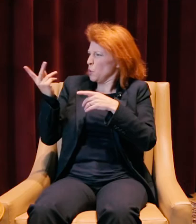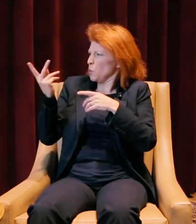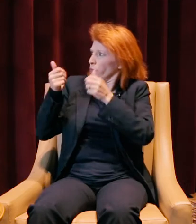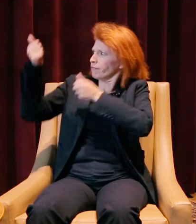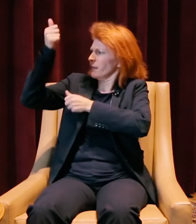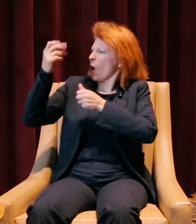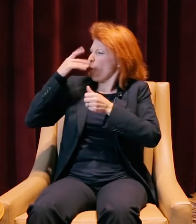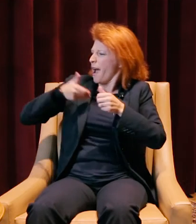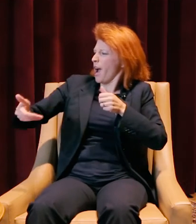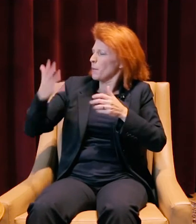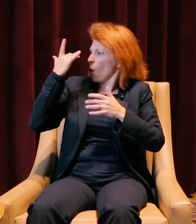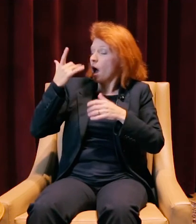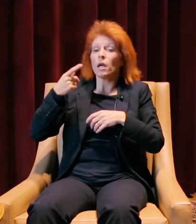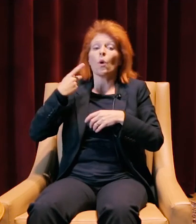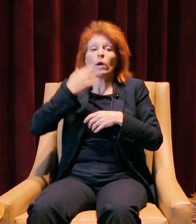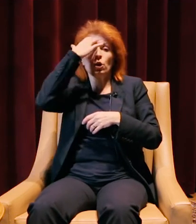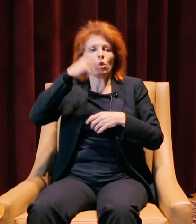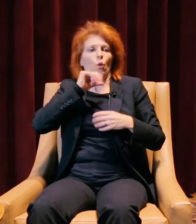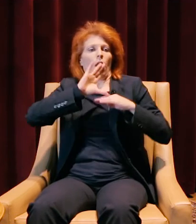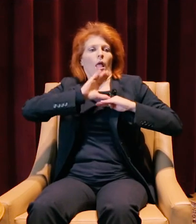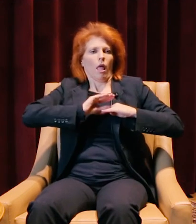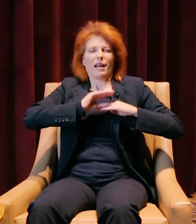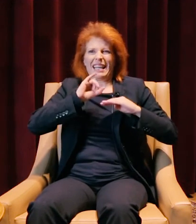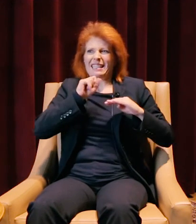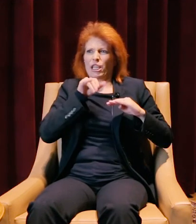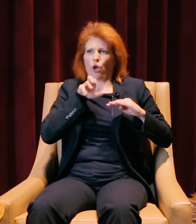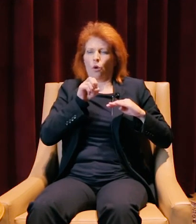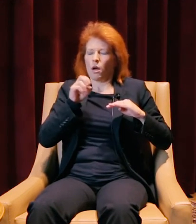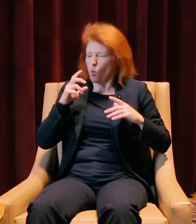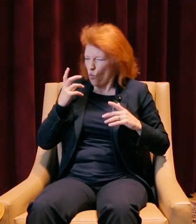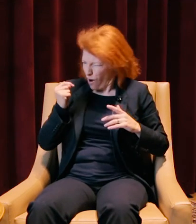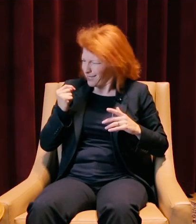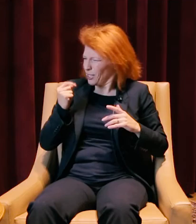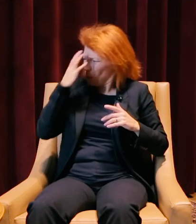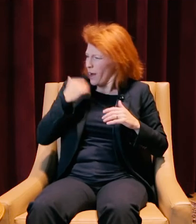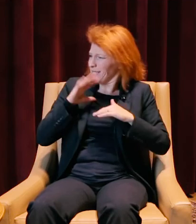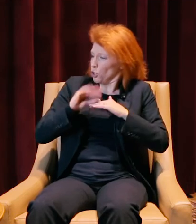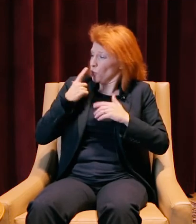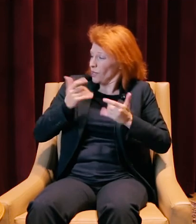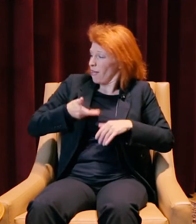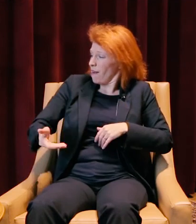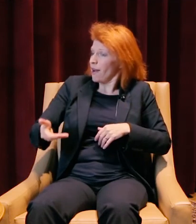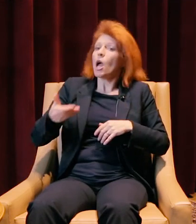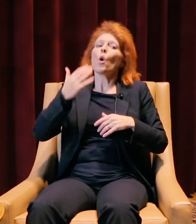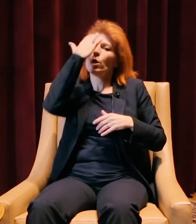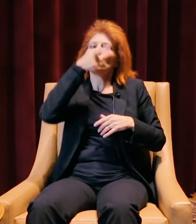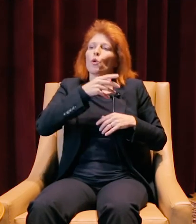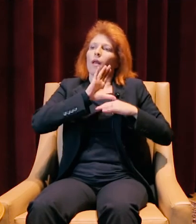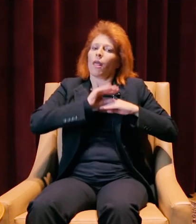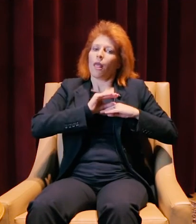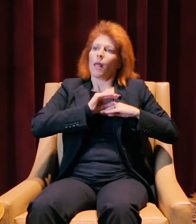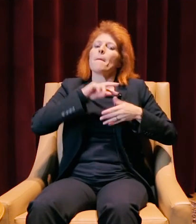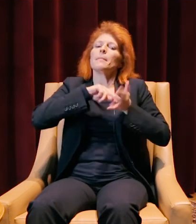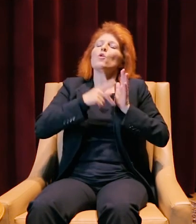they said, because we knew you were insecure. And I said, what? And they said, we knew you were insecure in that you had